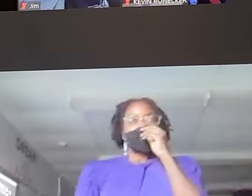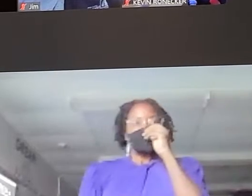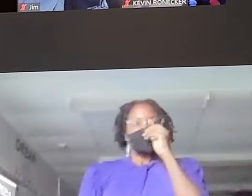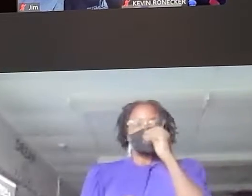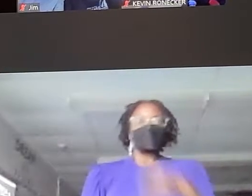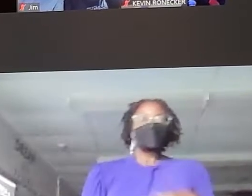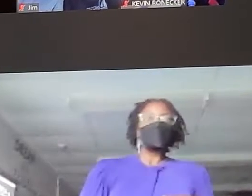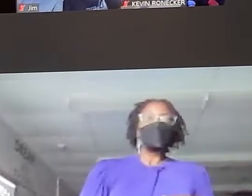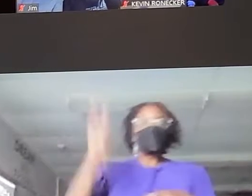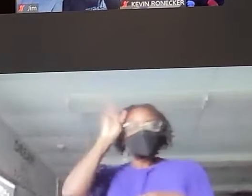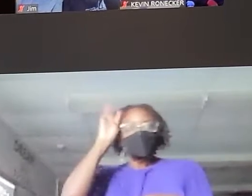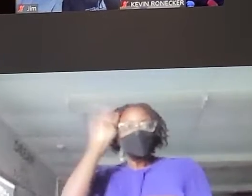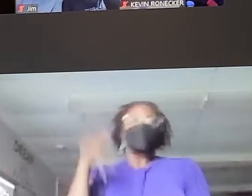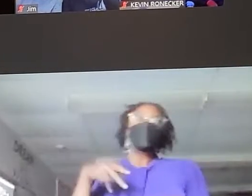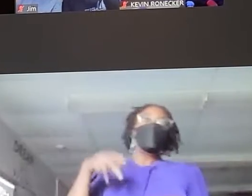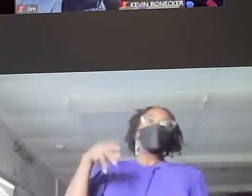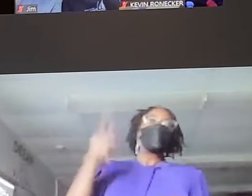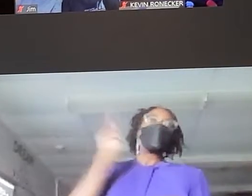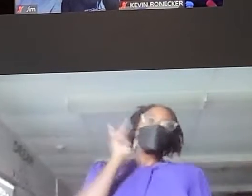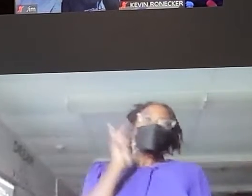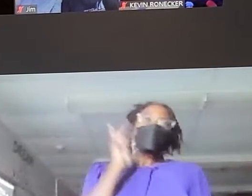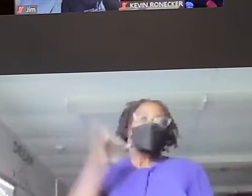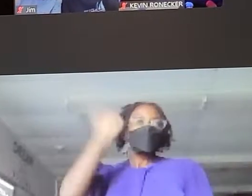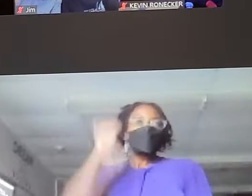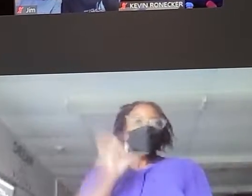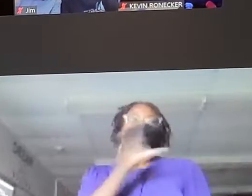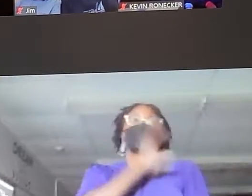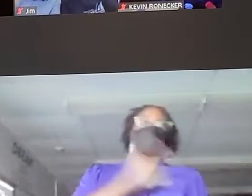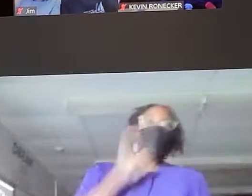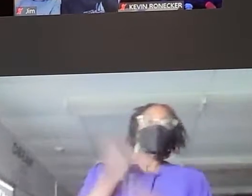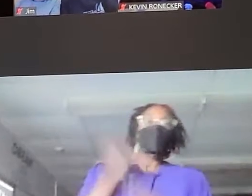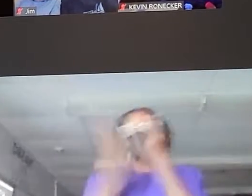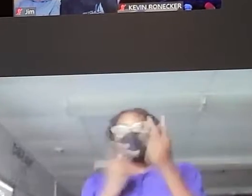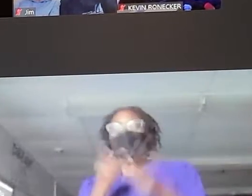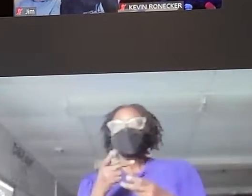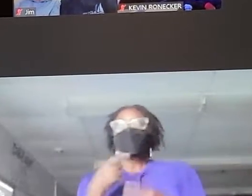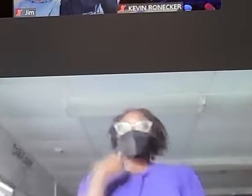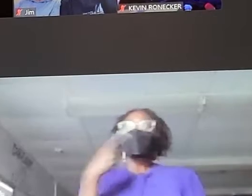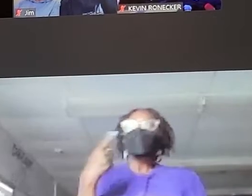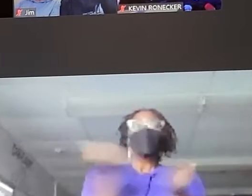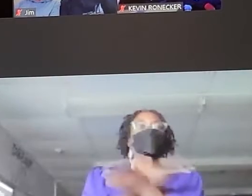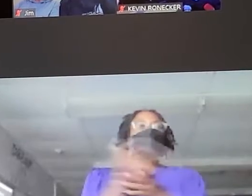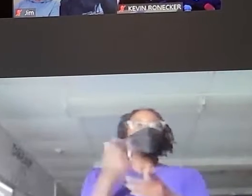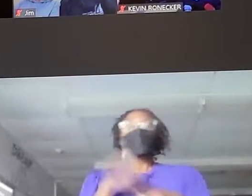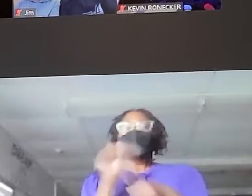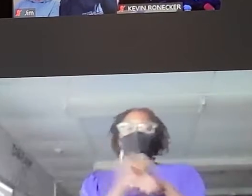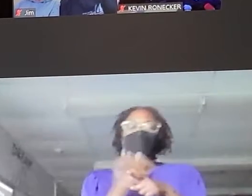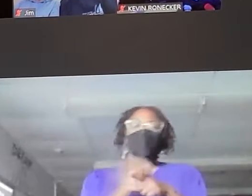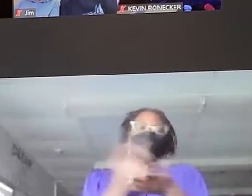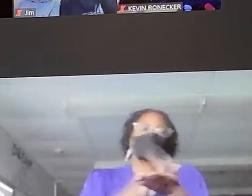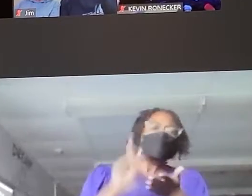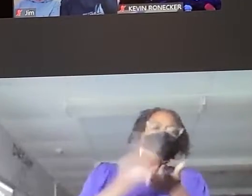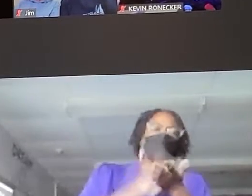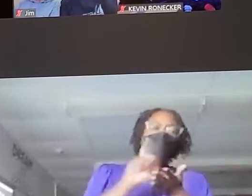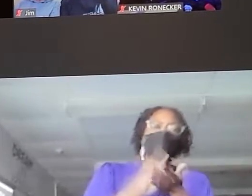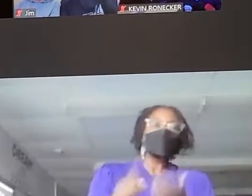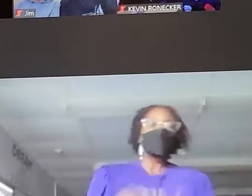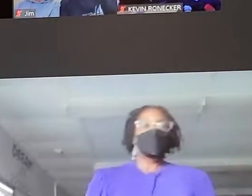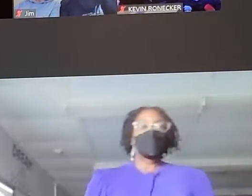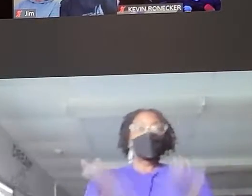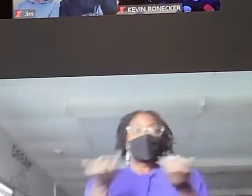Willie, Penelope, Isabella, Chloe, and Claire all came to visit, and I told them what I had been practicing for weeks. Not to see how